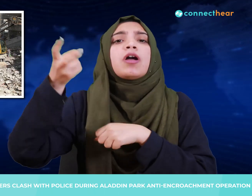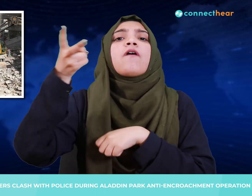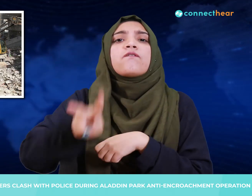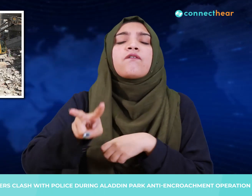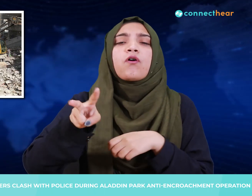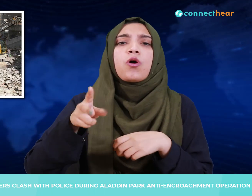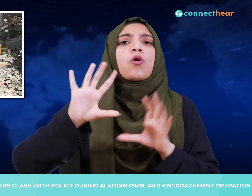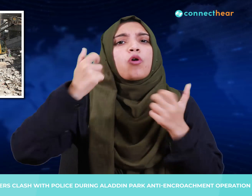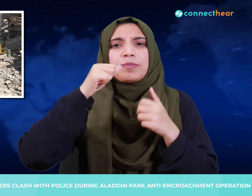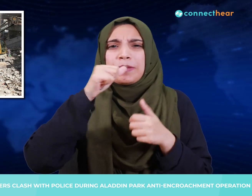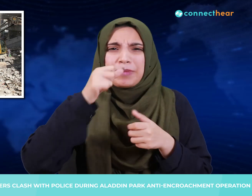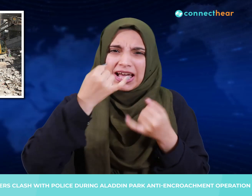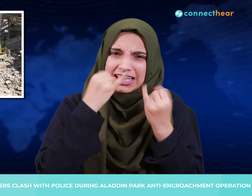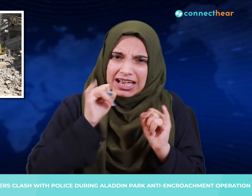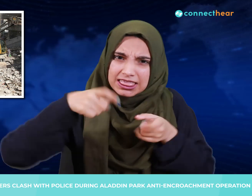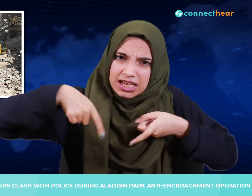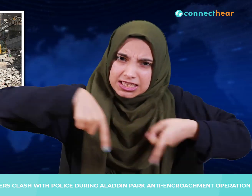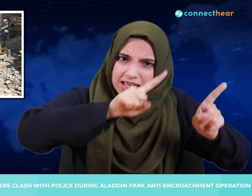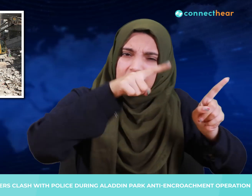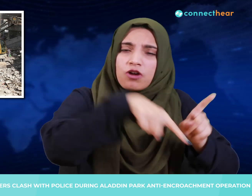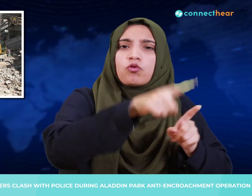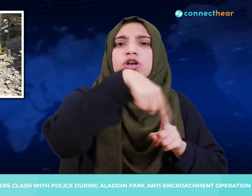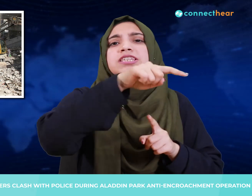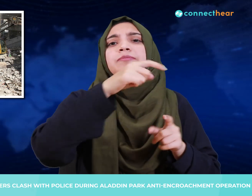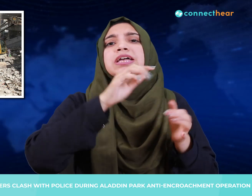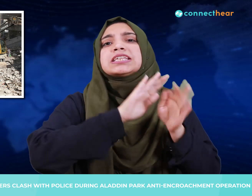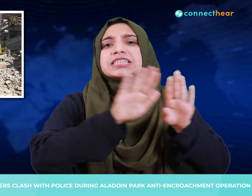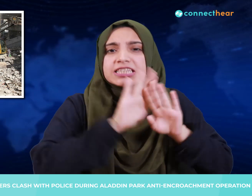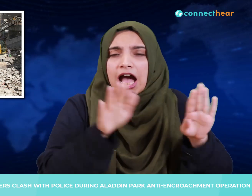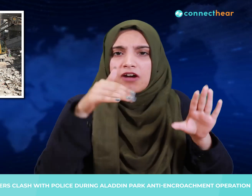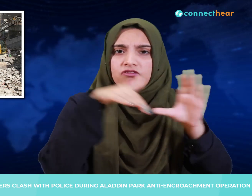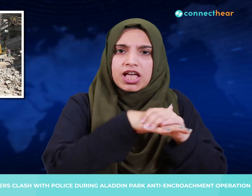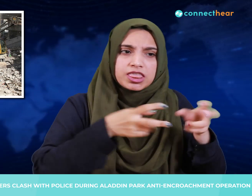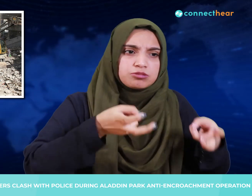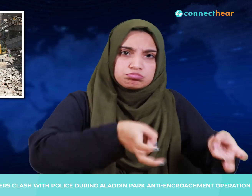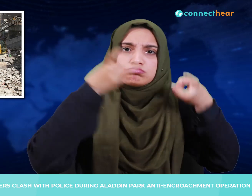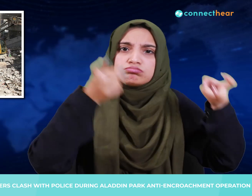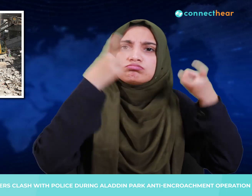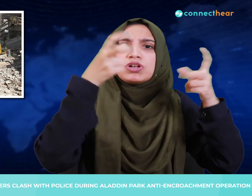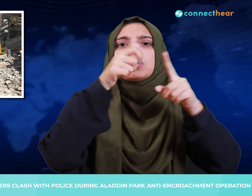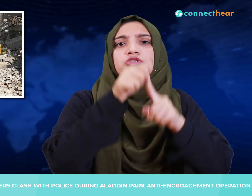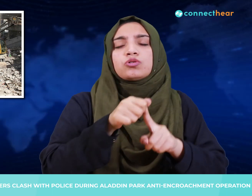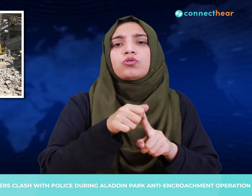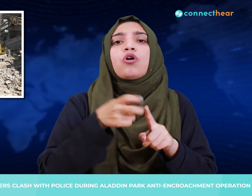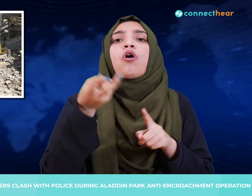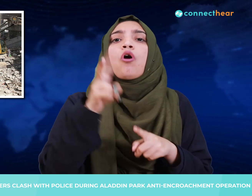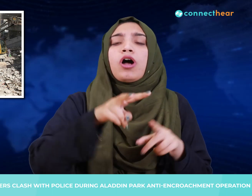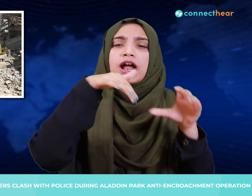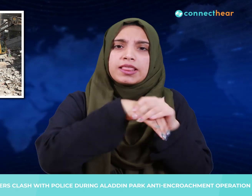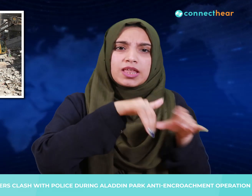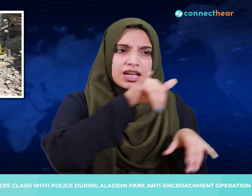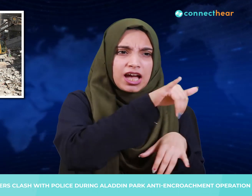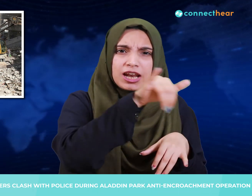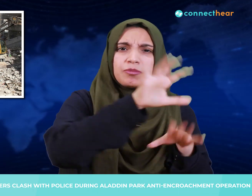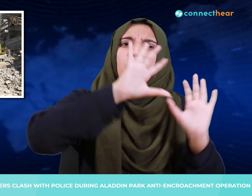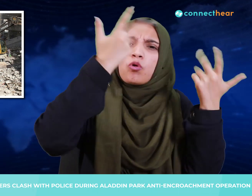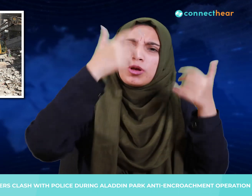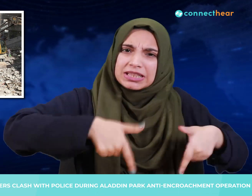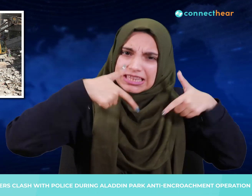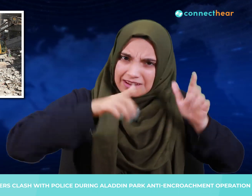the Aurangi Nalas stormwater drains, and dismissed the area residents' plea against the anti-encroachment